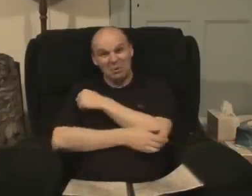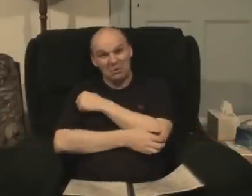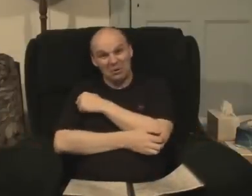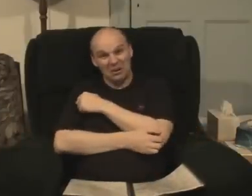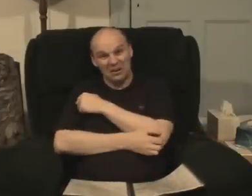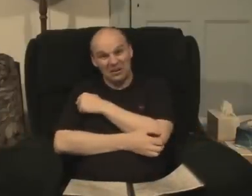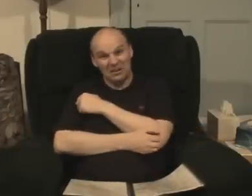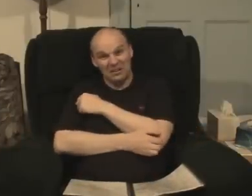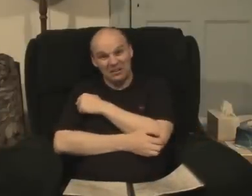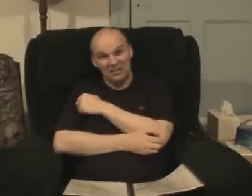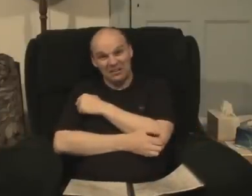Poor.